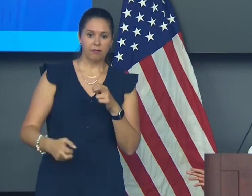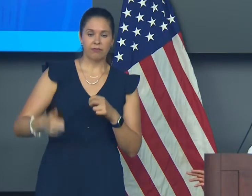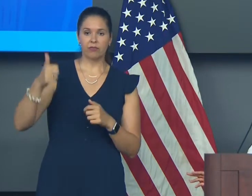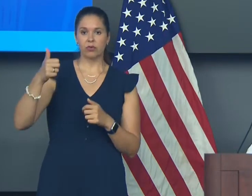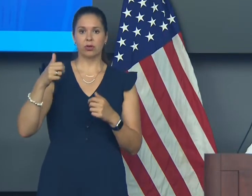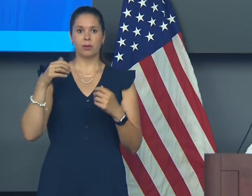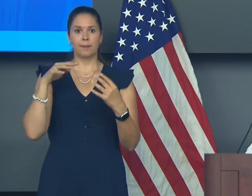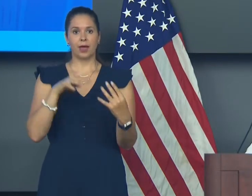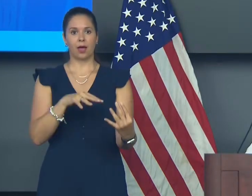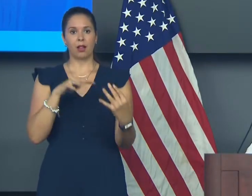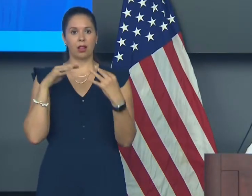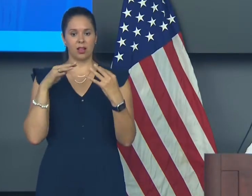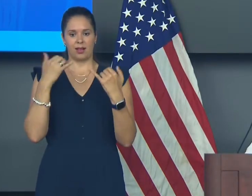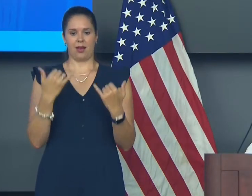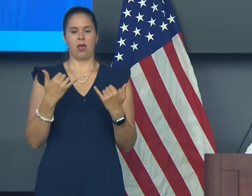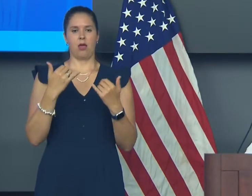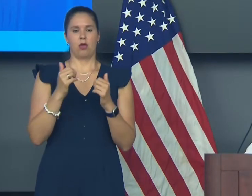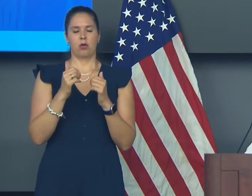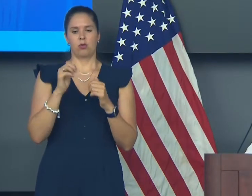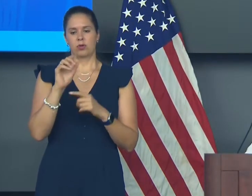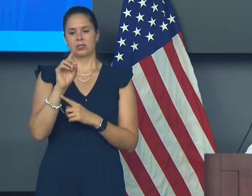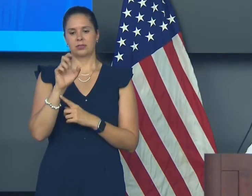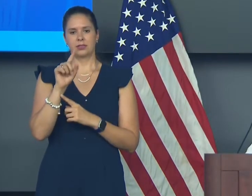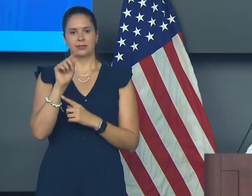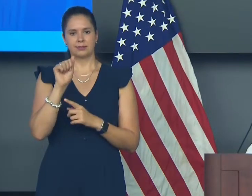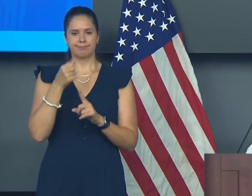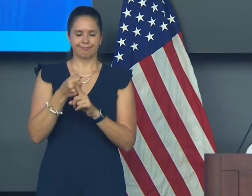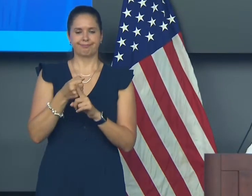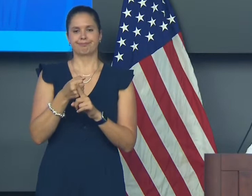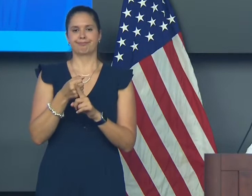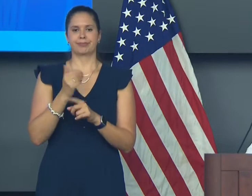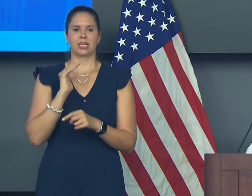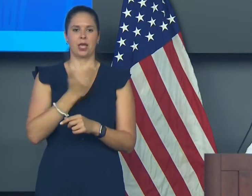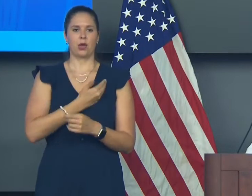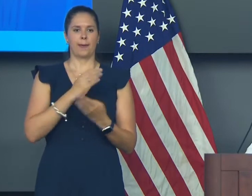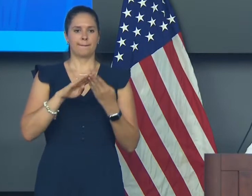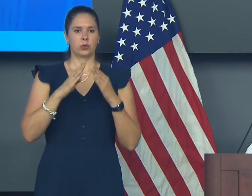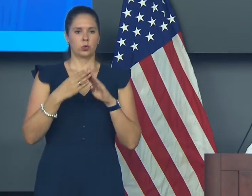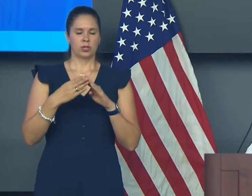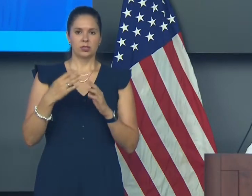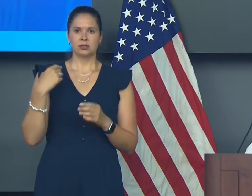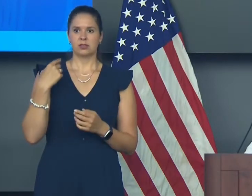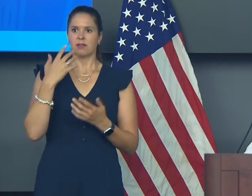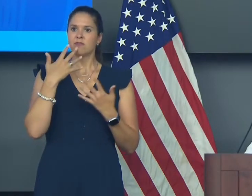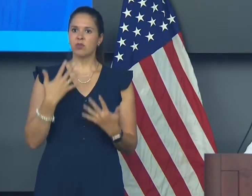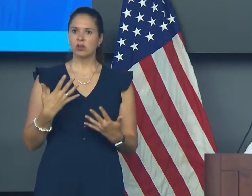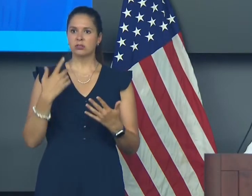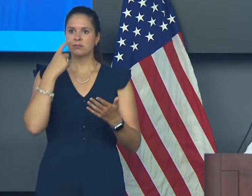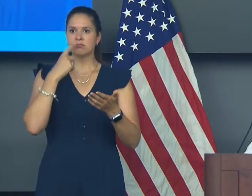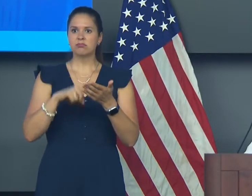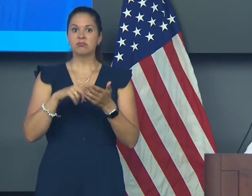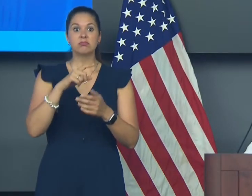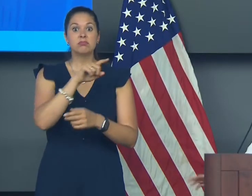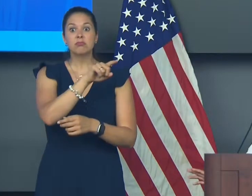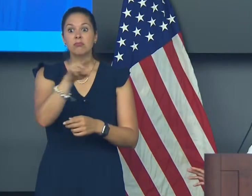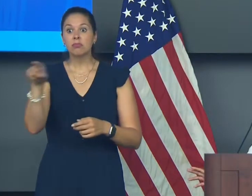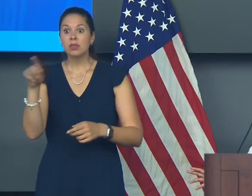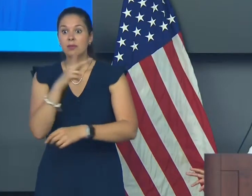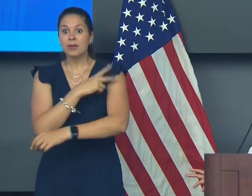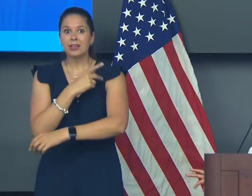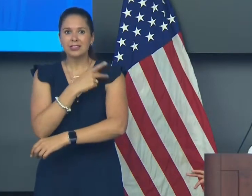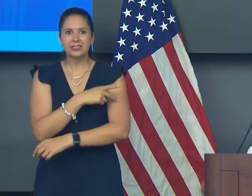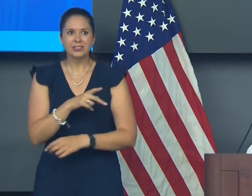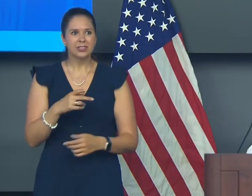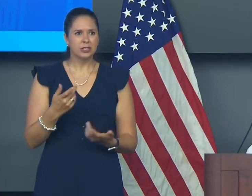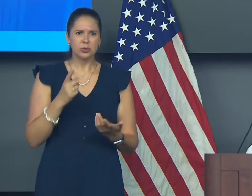battle now with this variant that is affecting our community. And unfortunately, we're seeing a lot of patients who are